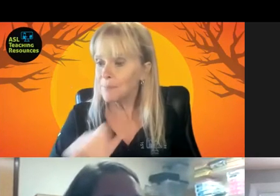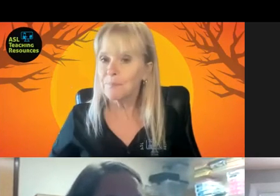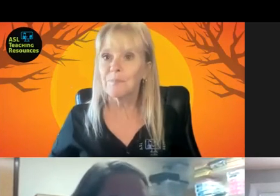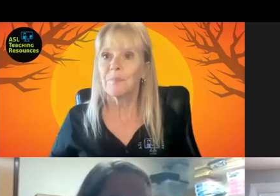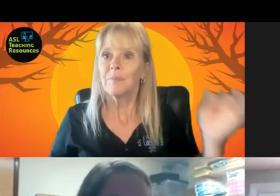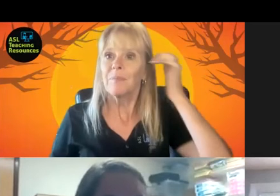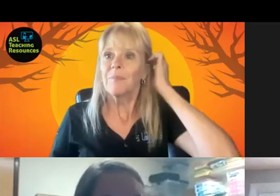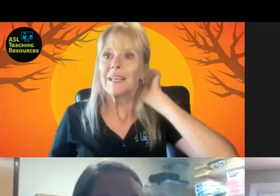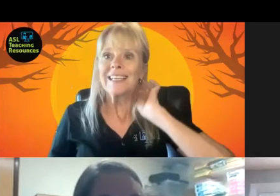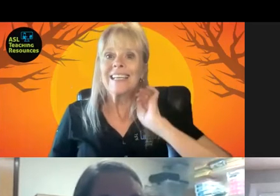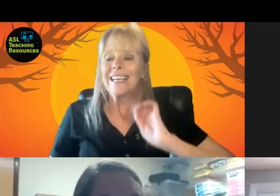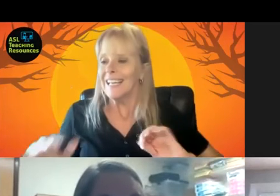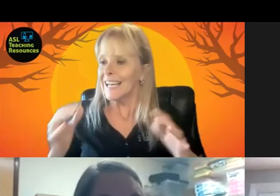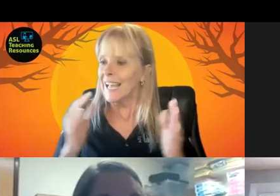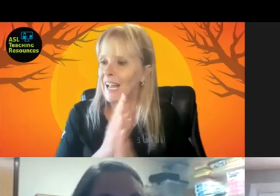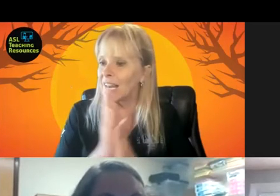aside.